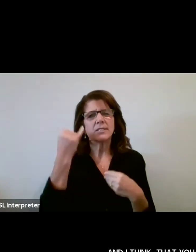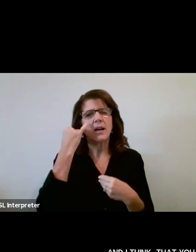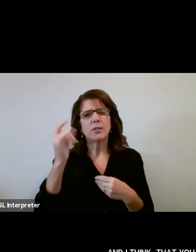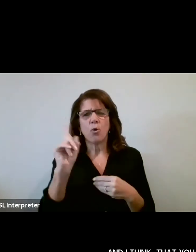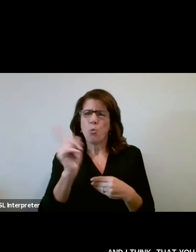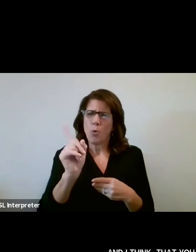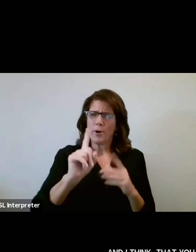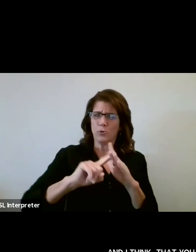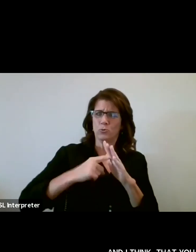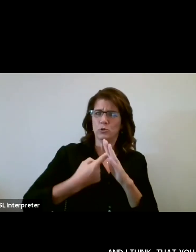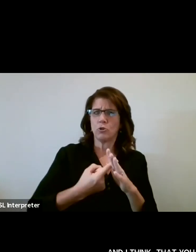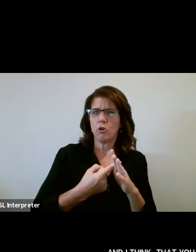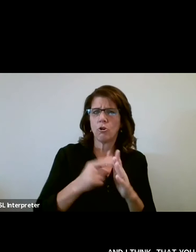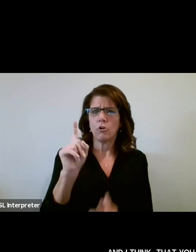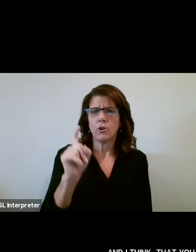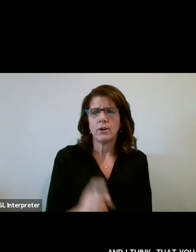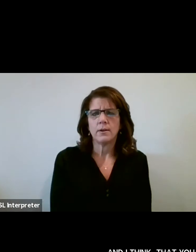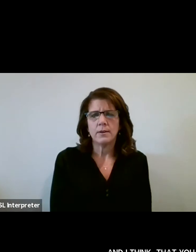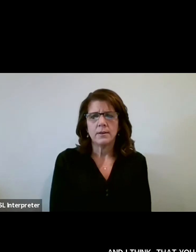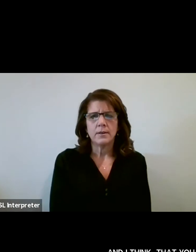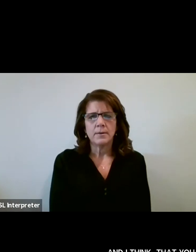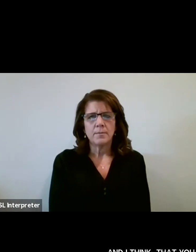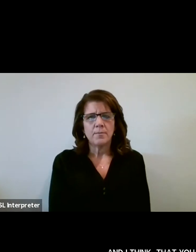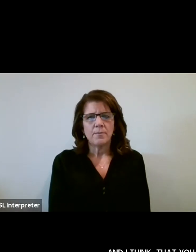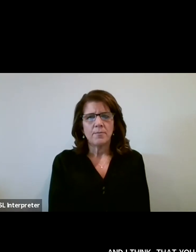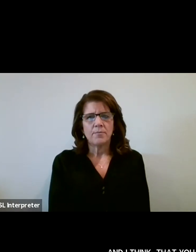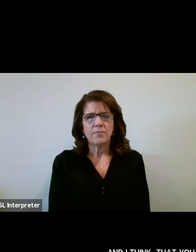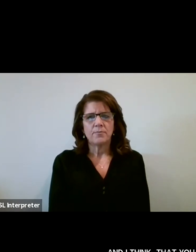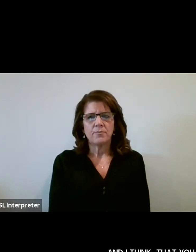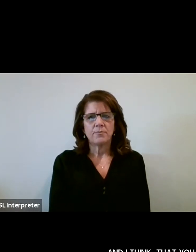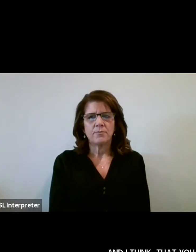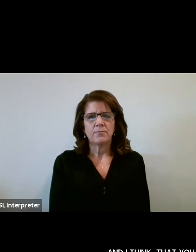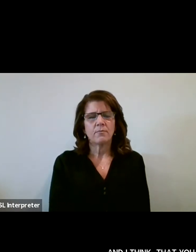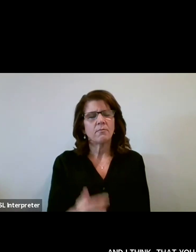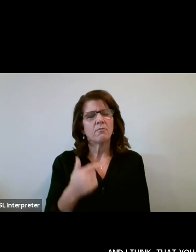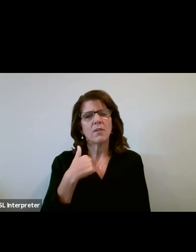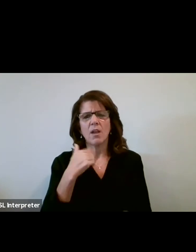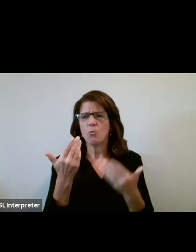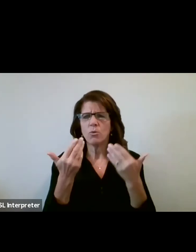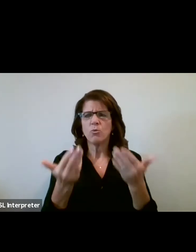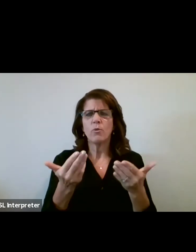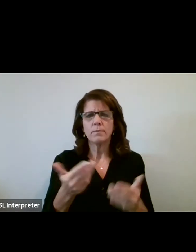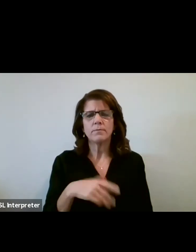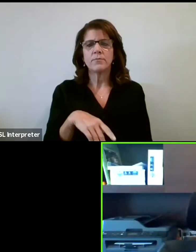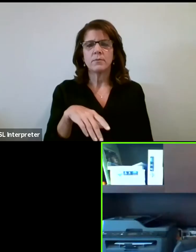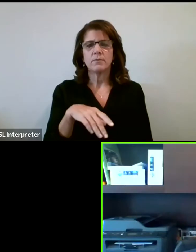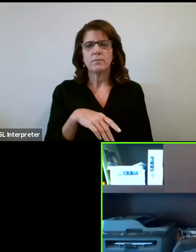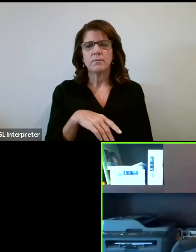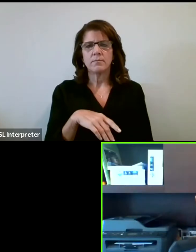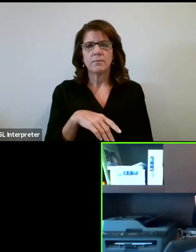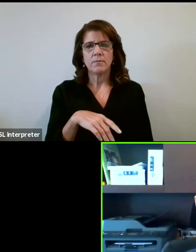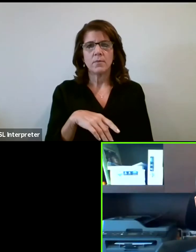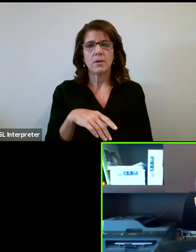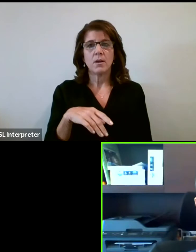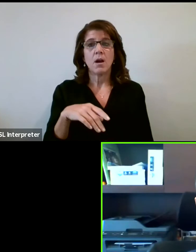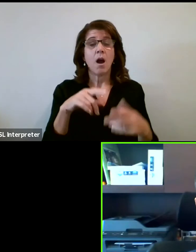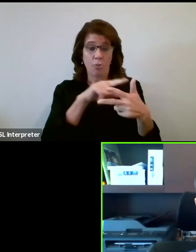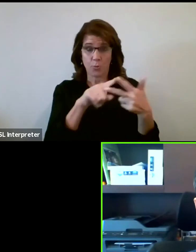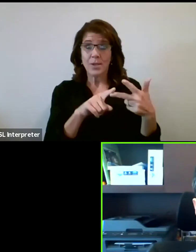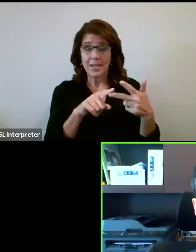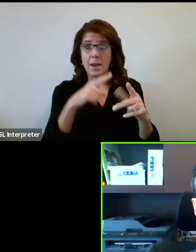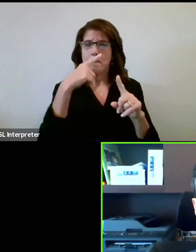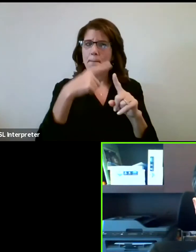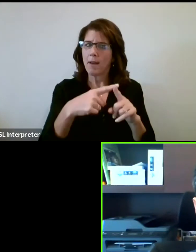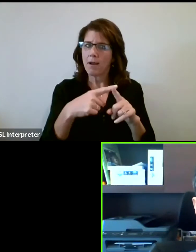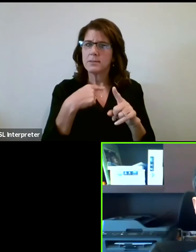where do you start? I can jump in. In addition to those three, I